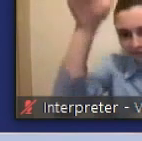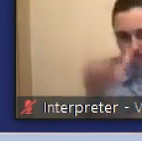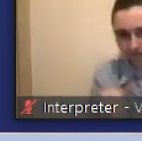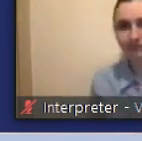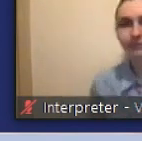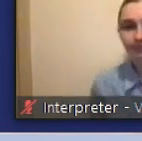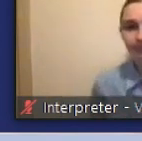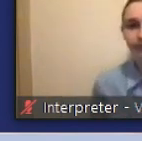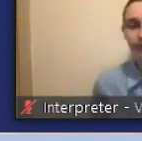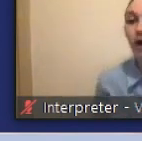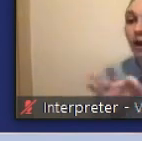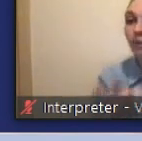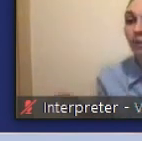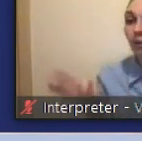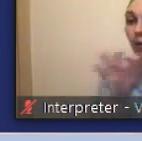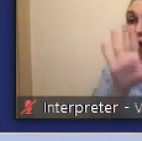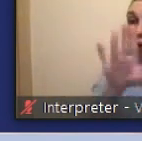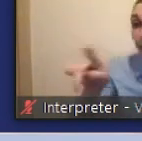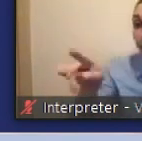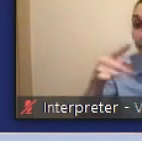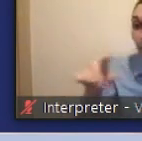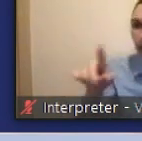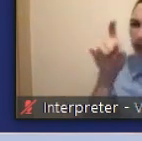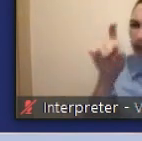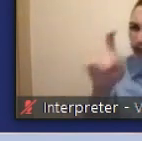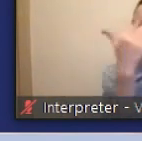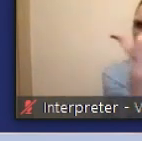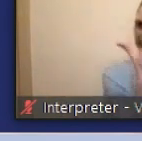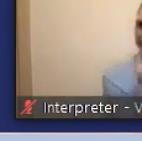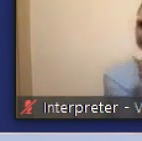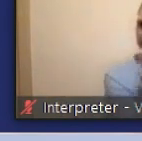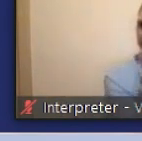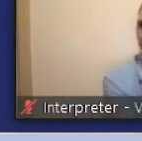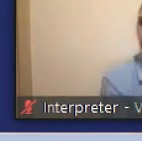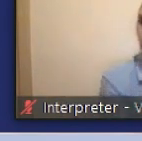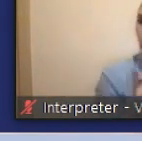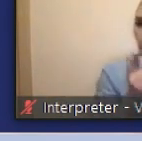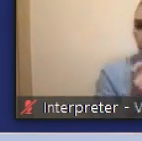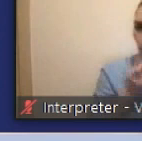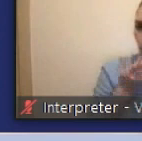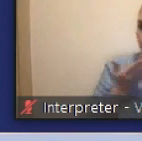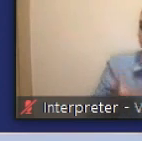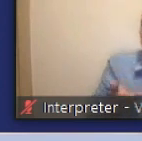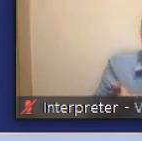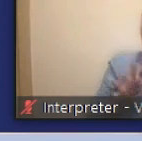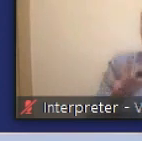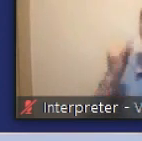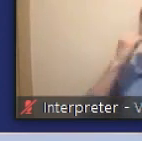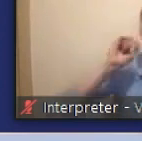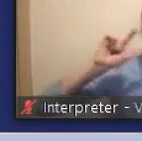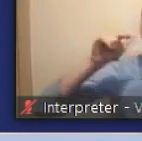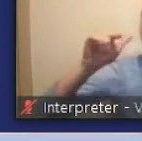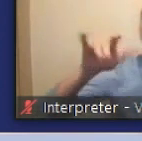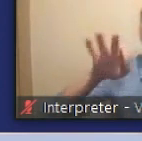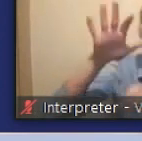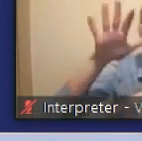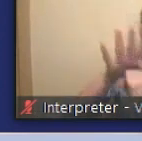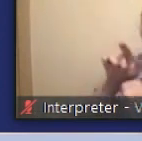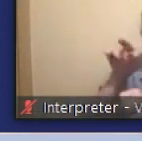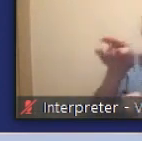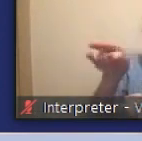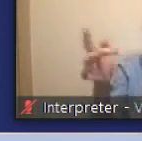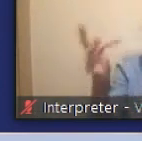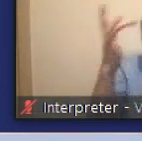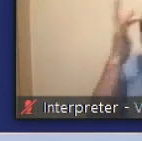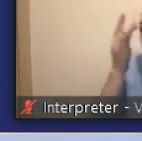have at your parties so that if indeed there does appear to be a case that was at the party, you're able to do the